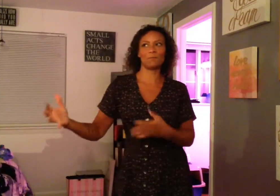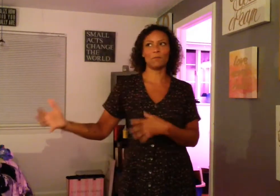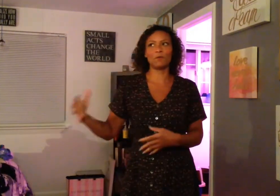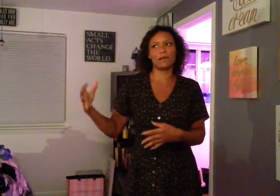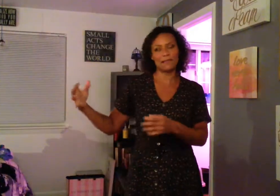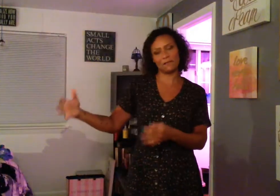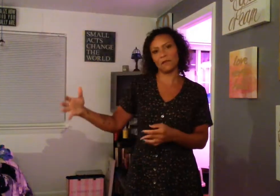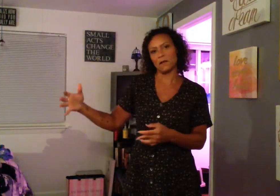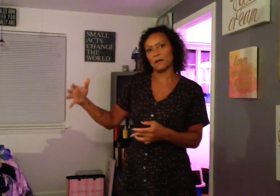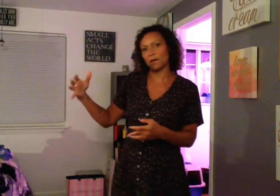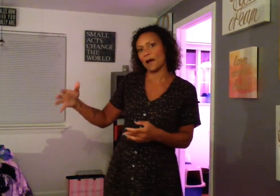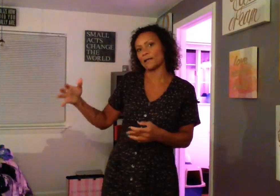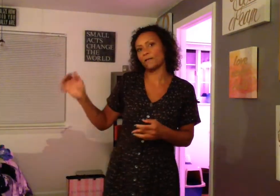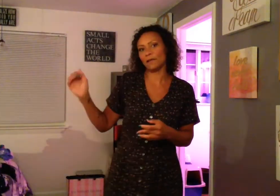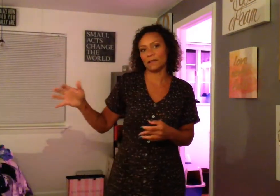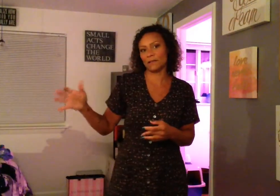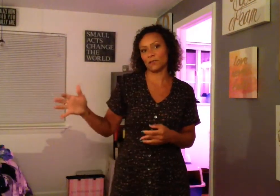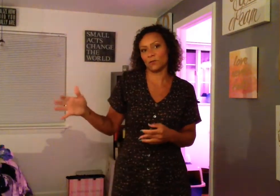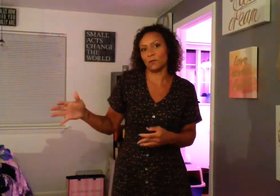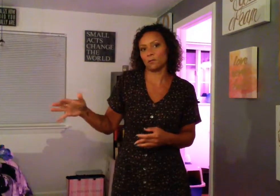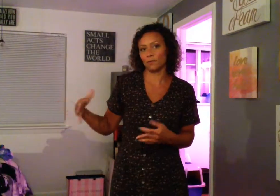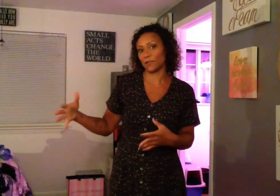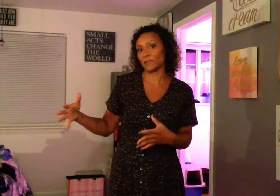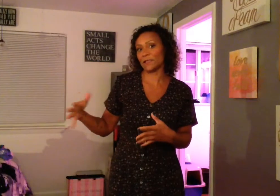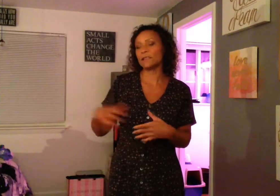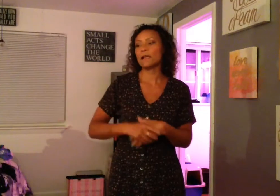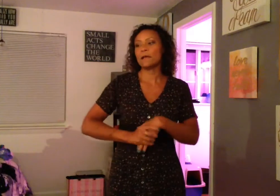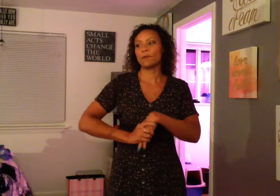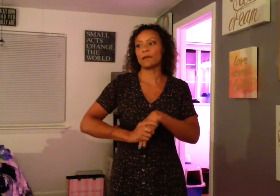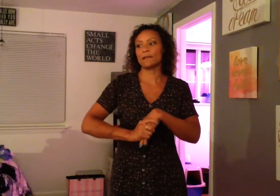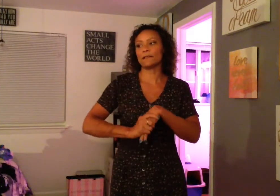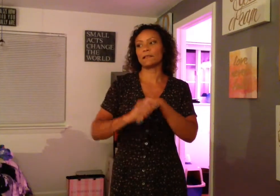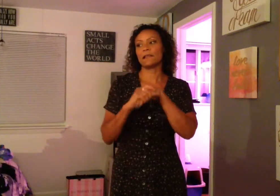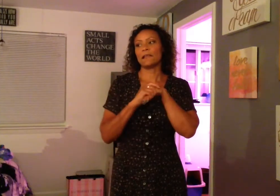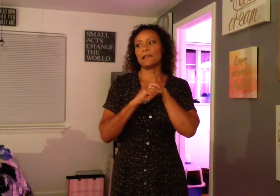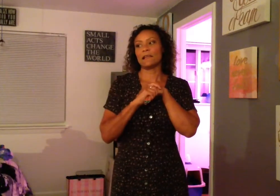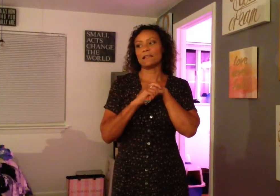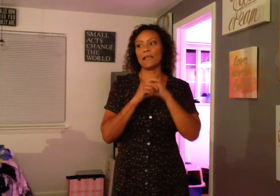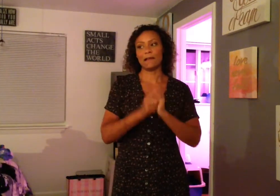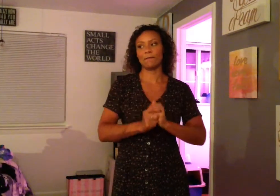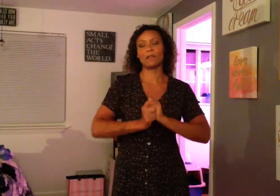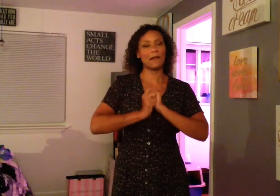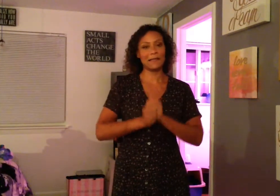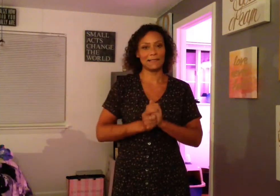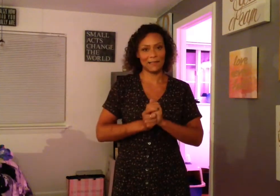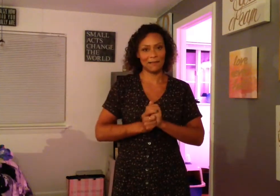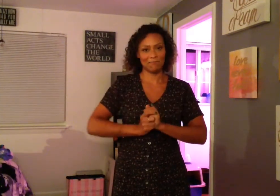people with like severe cognitive and intellectual deficiencies, because to him they're innocent.